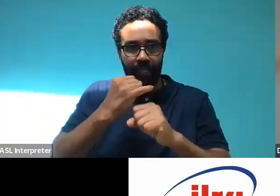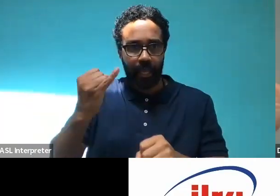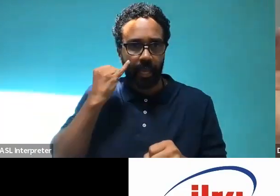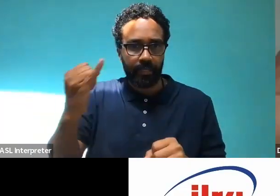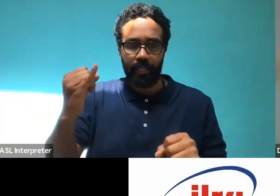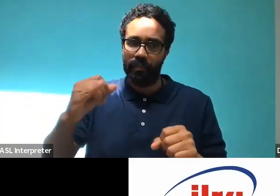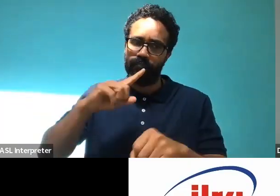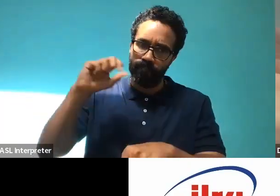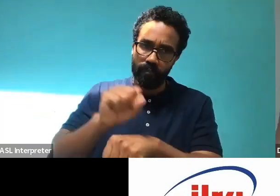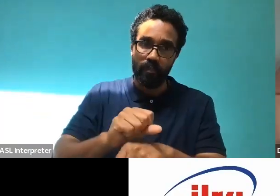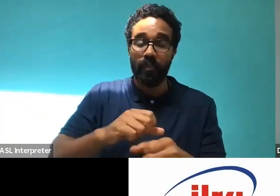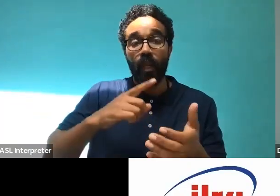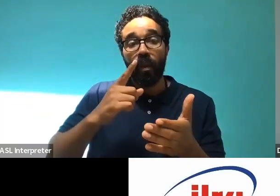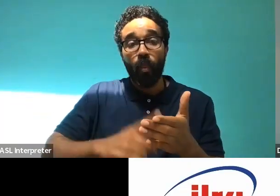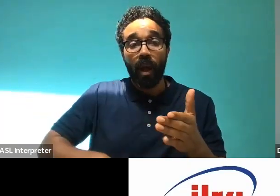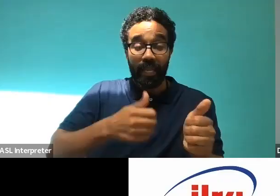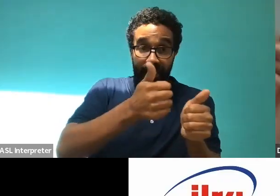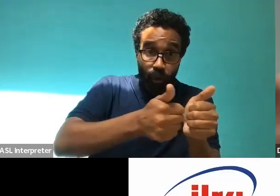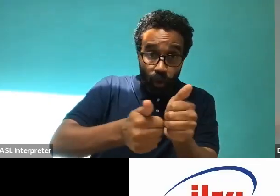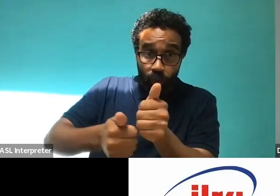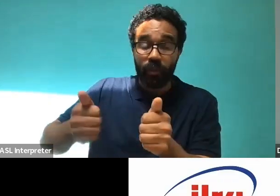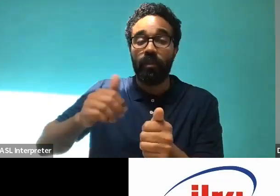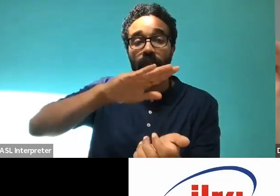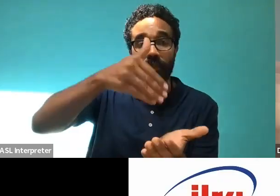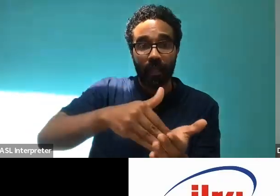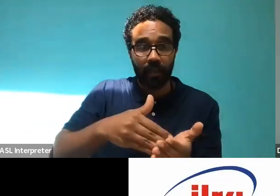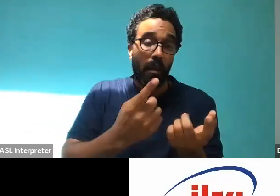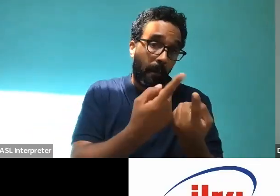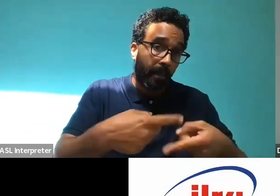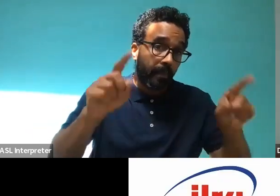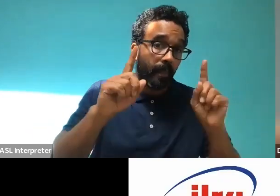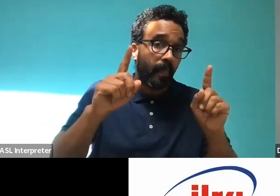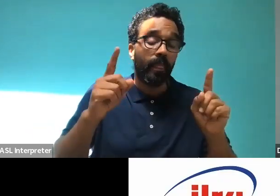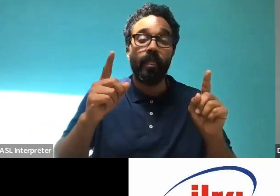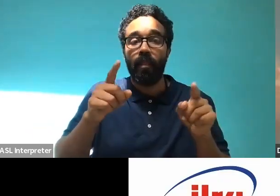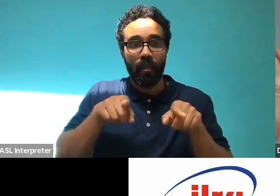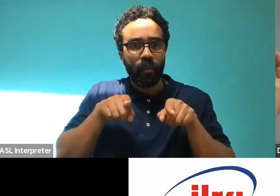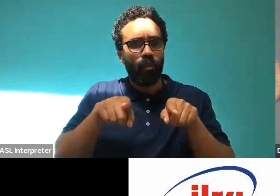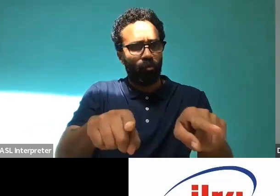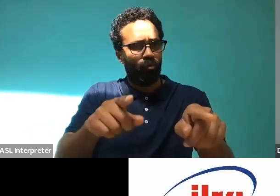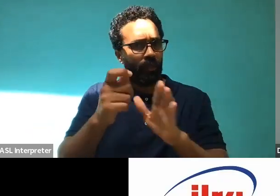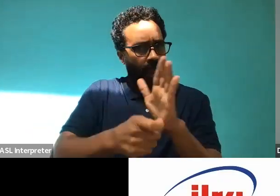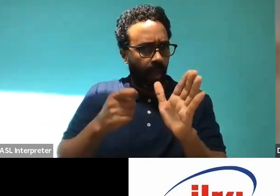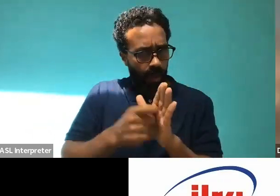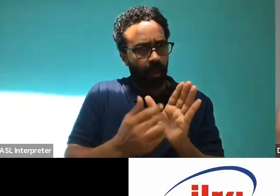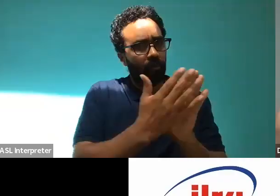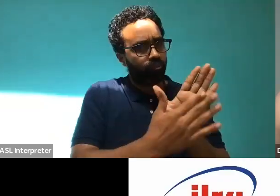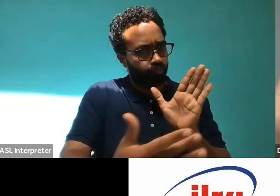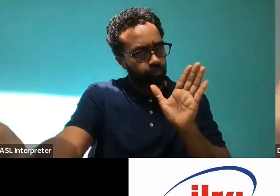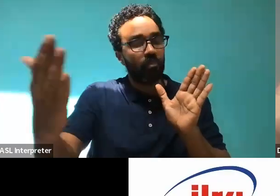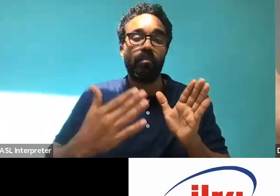tracking of what centers are accomplishing over time, to show the growth, the